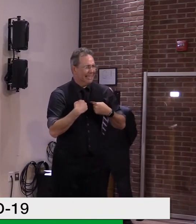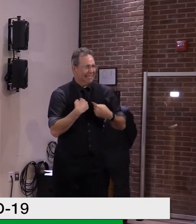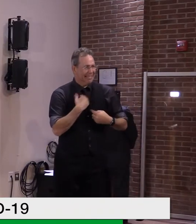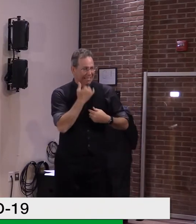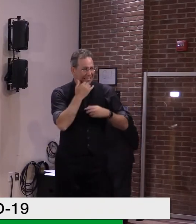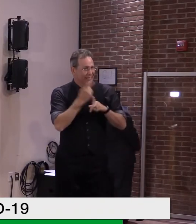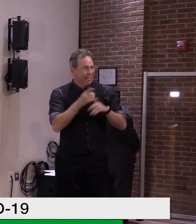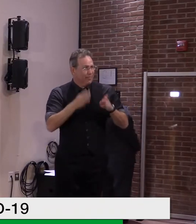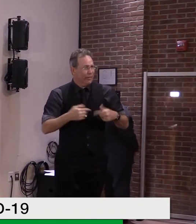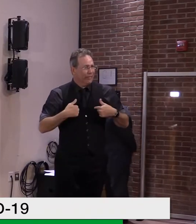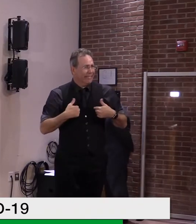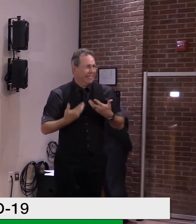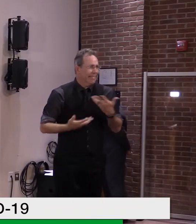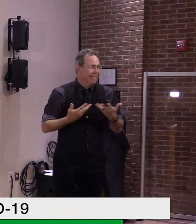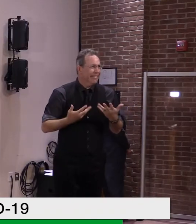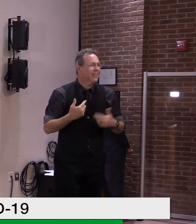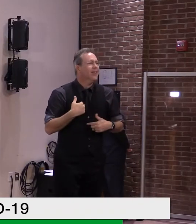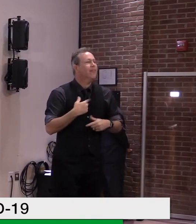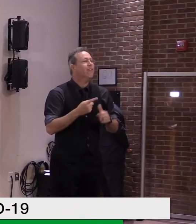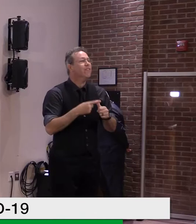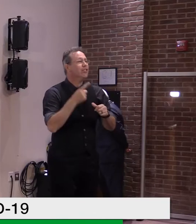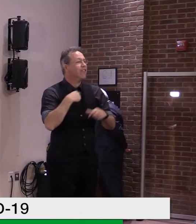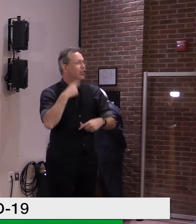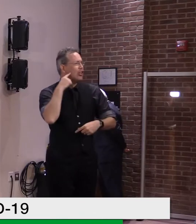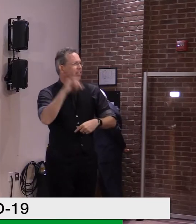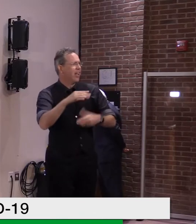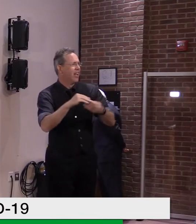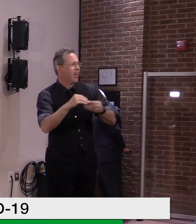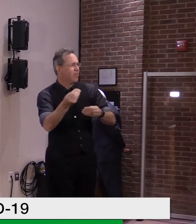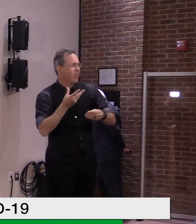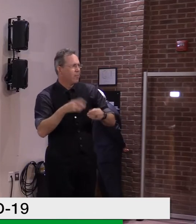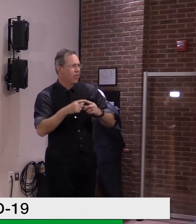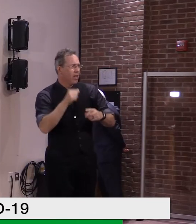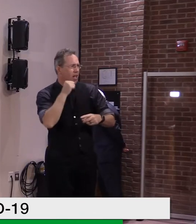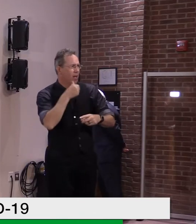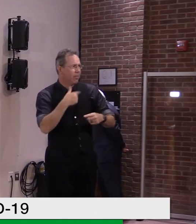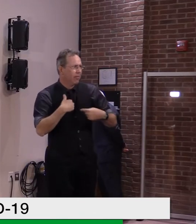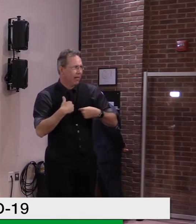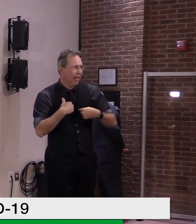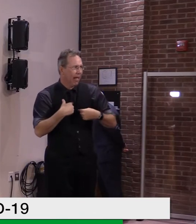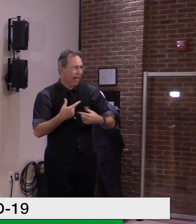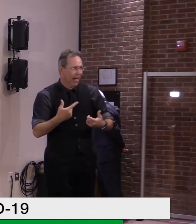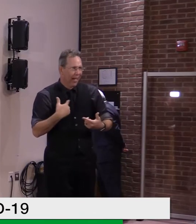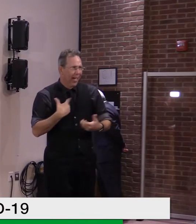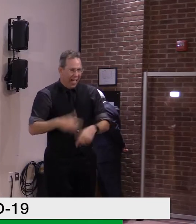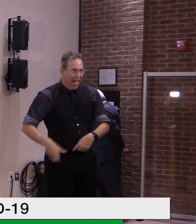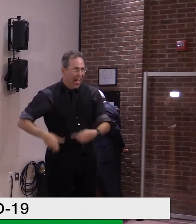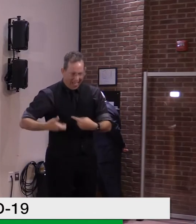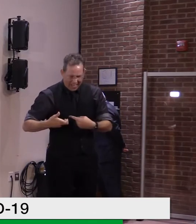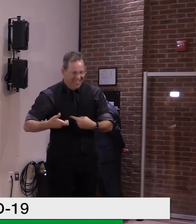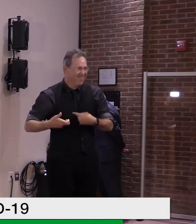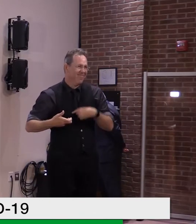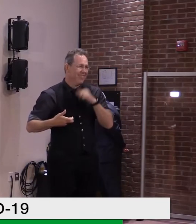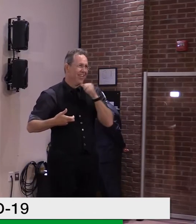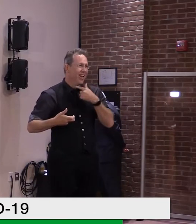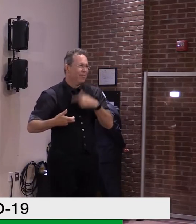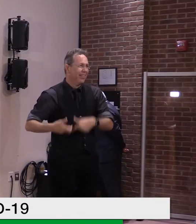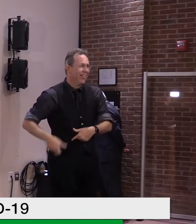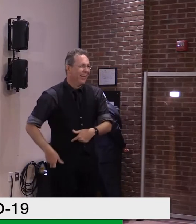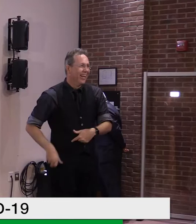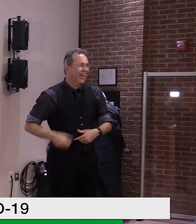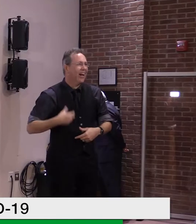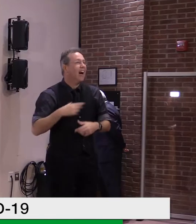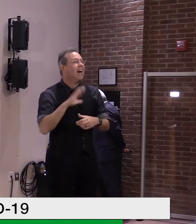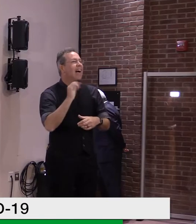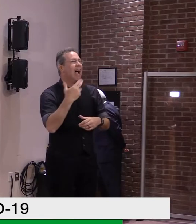us traditionalists still carry a wallet with us and still carry cash on us. So we'll see